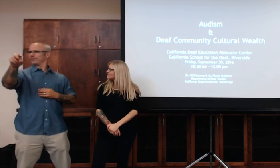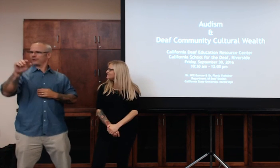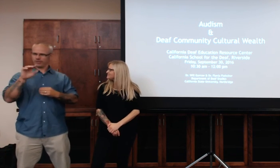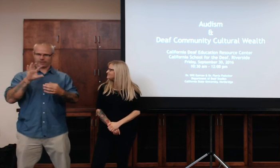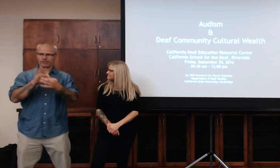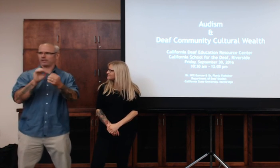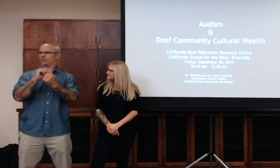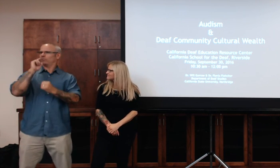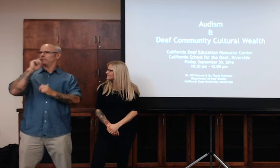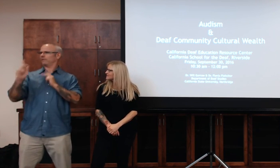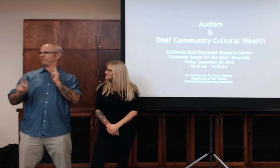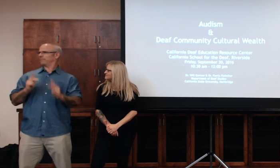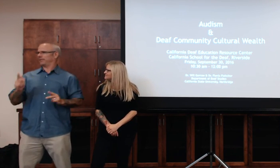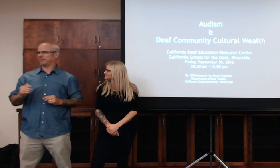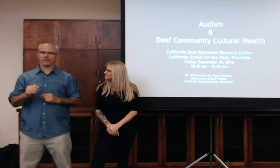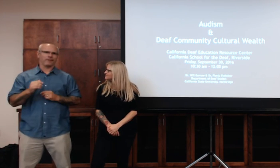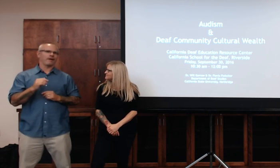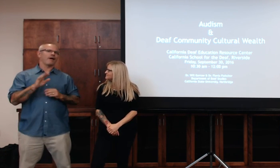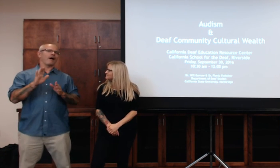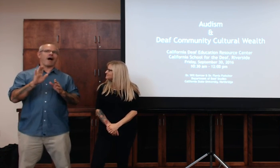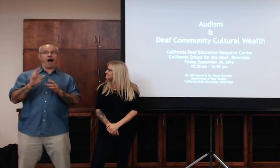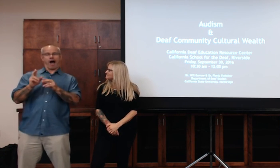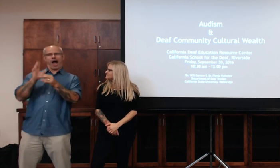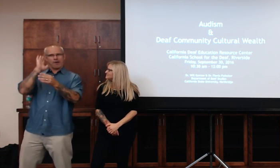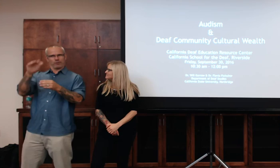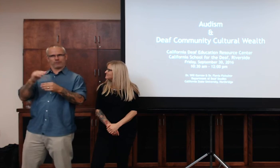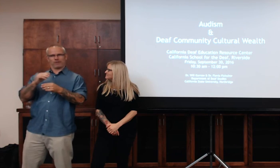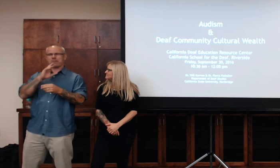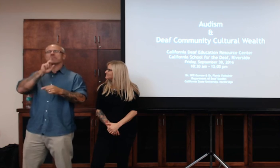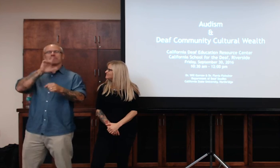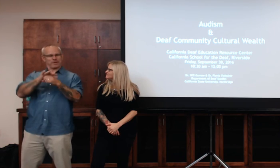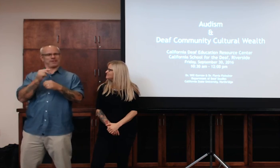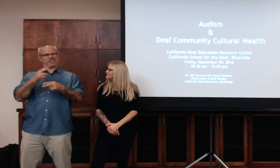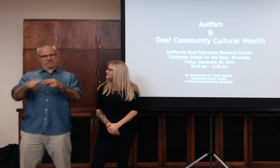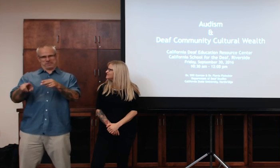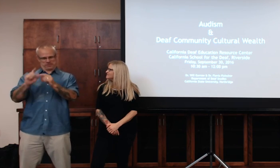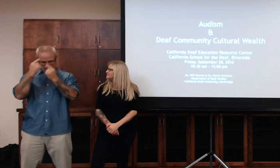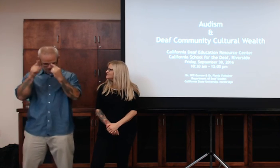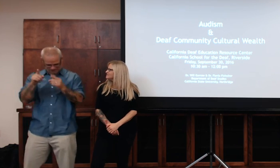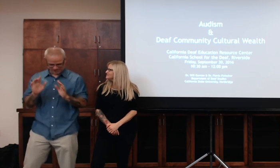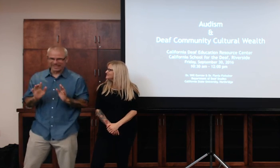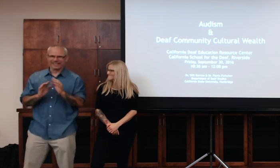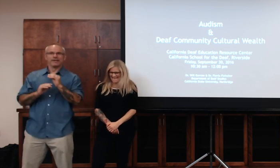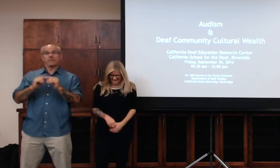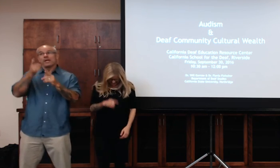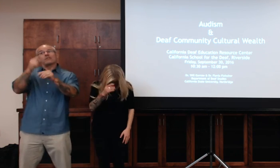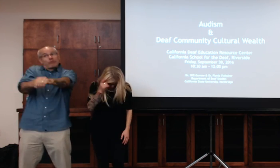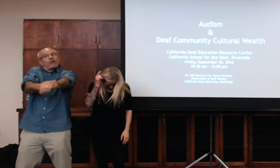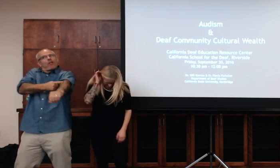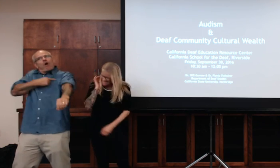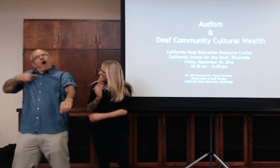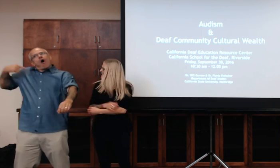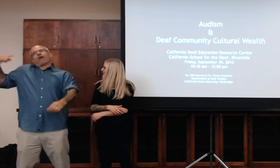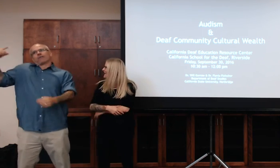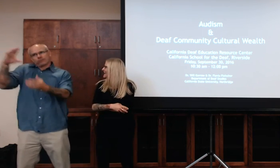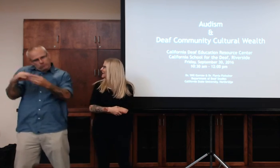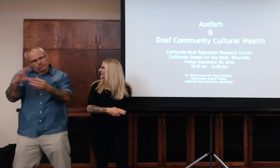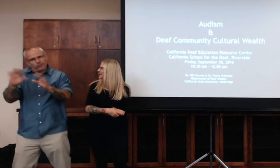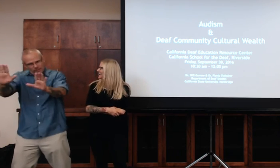started my journey, connecting with deaf individuals. I promise I'll be brief. I'll keep this brief because it's a very, very